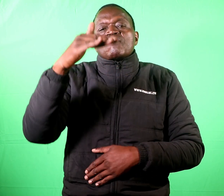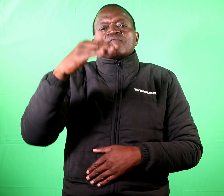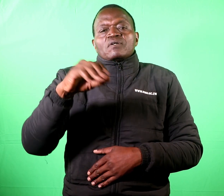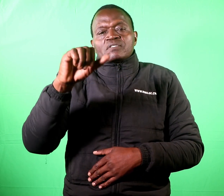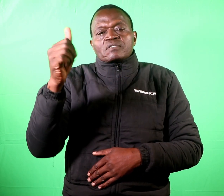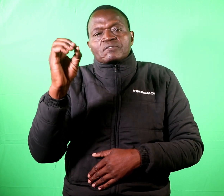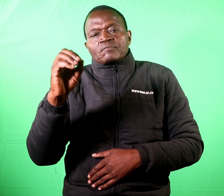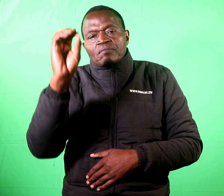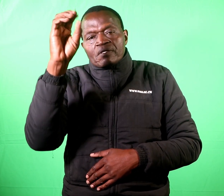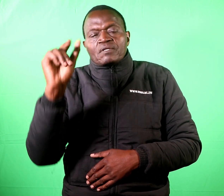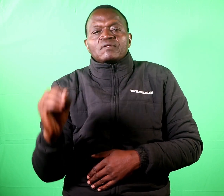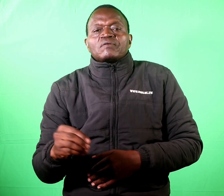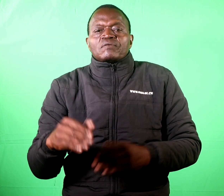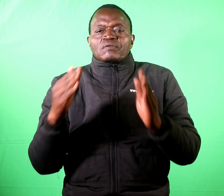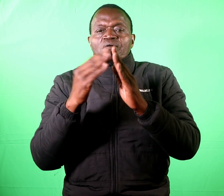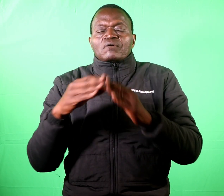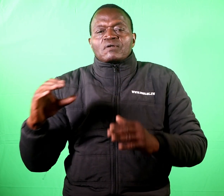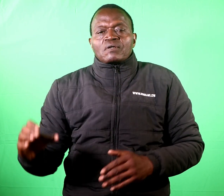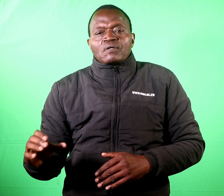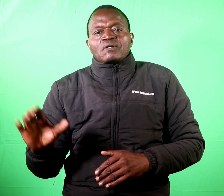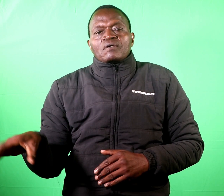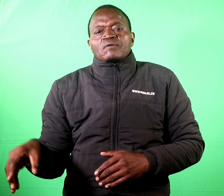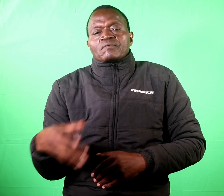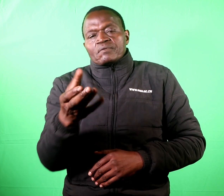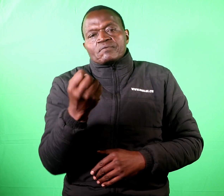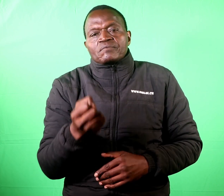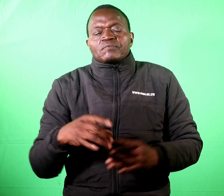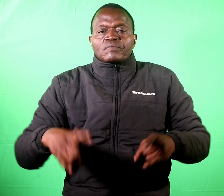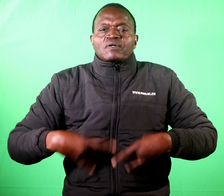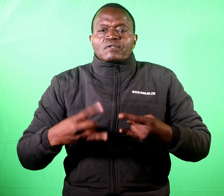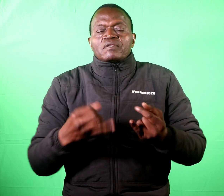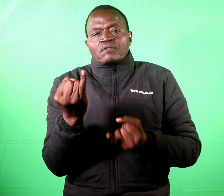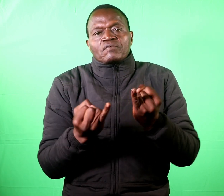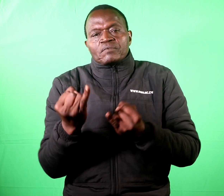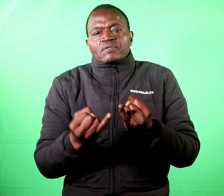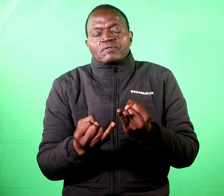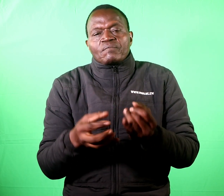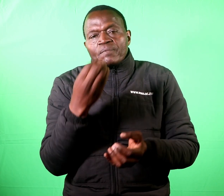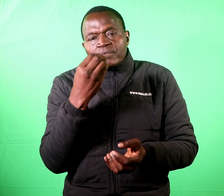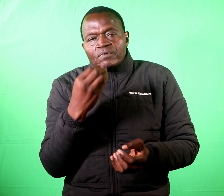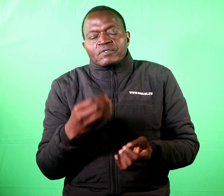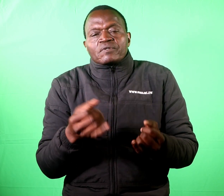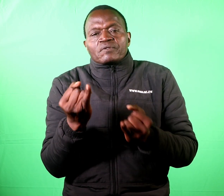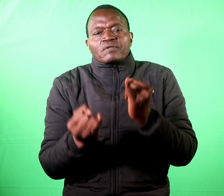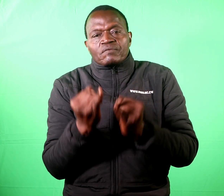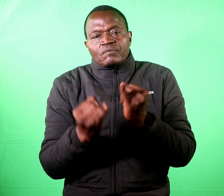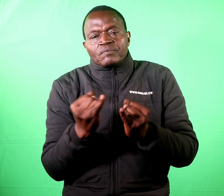the households had access to health information, nutrition information, and services